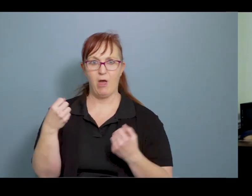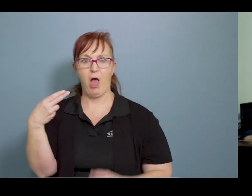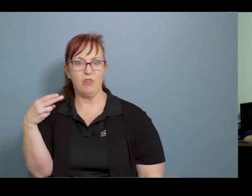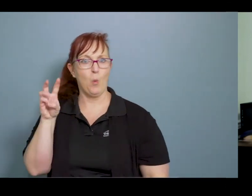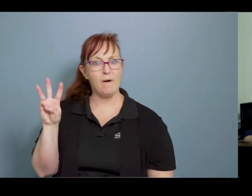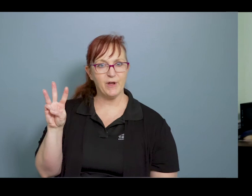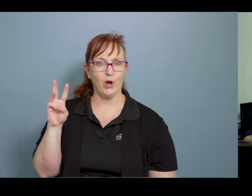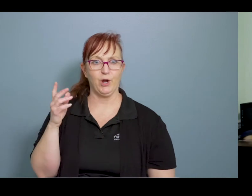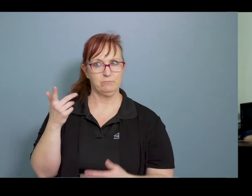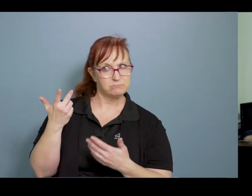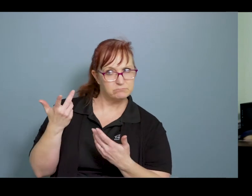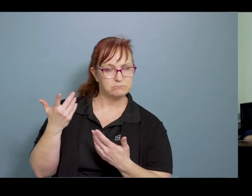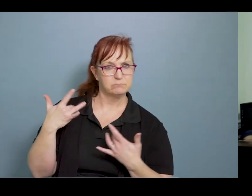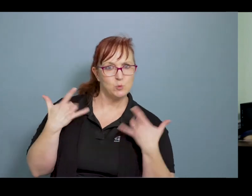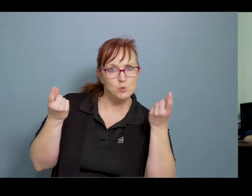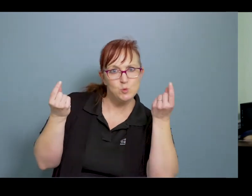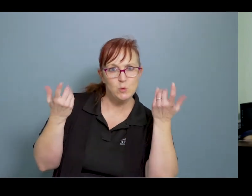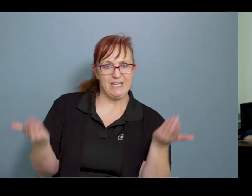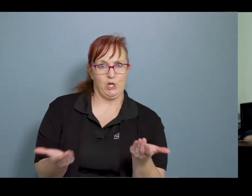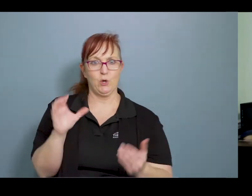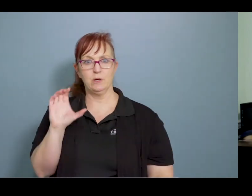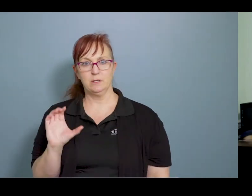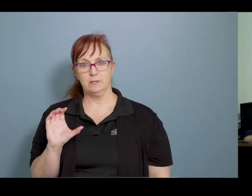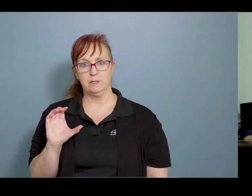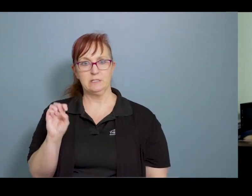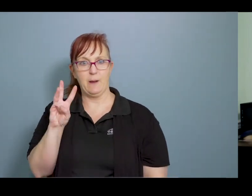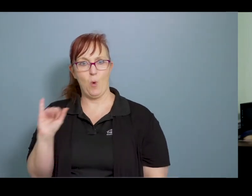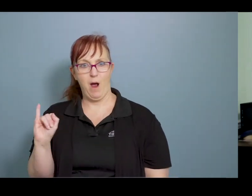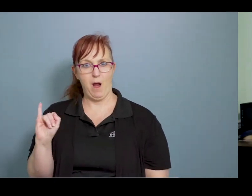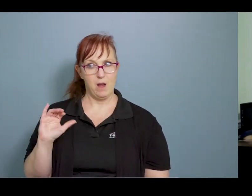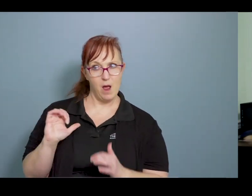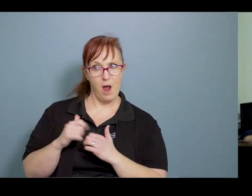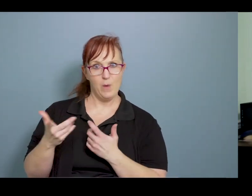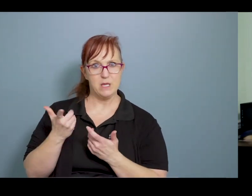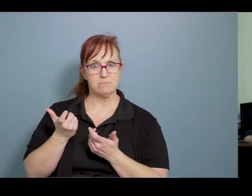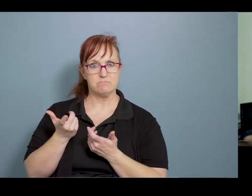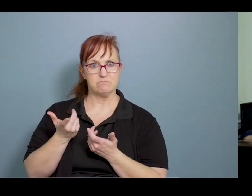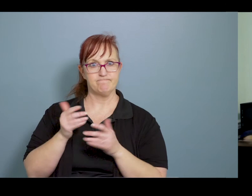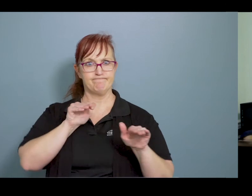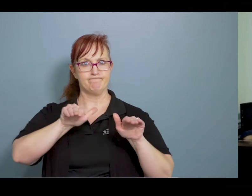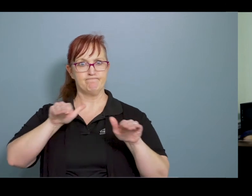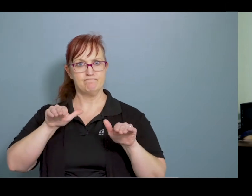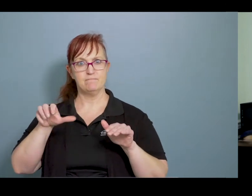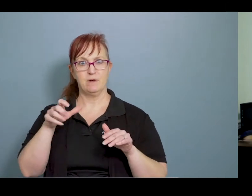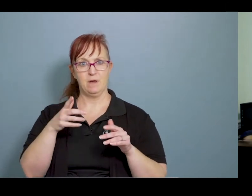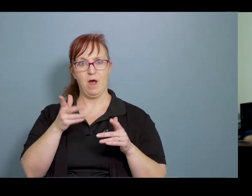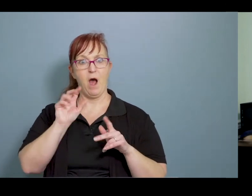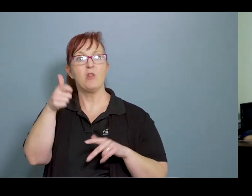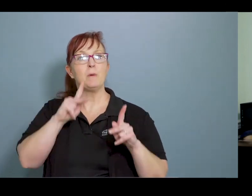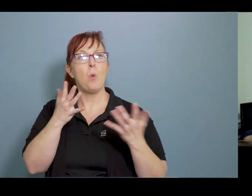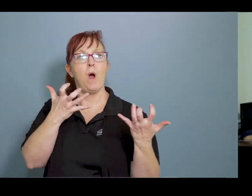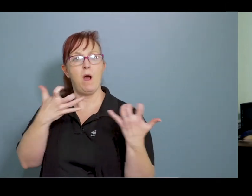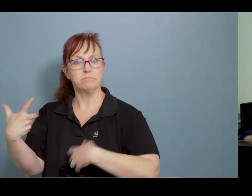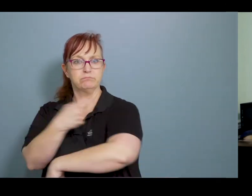to figure out what we can do at CWI to see about getting our students and others in through those